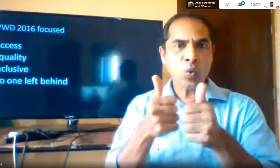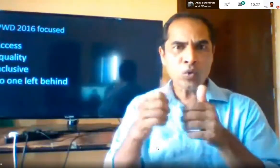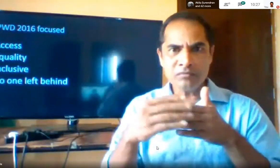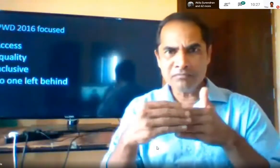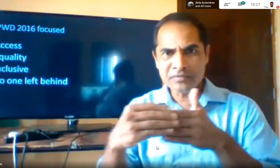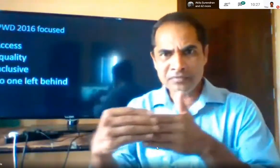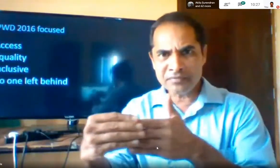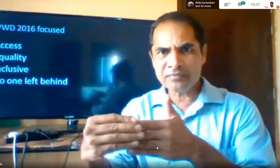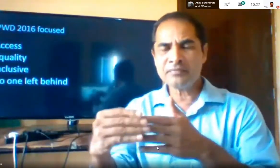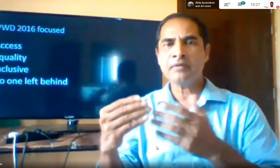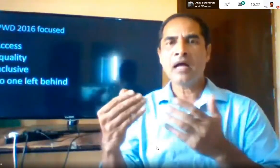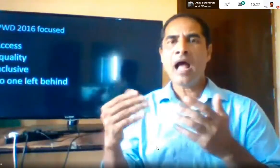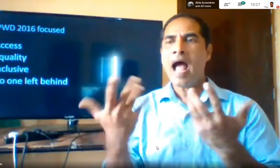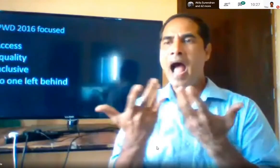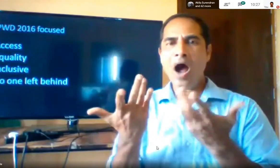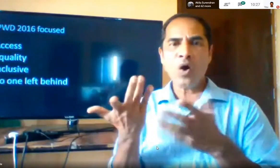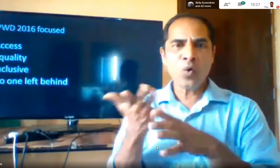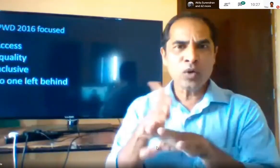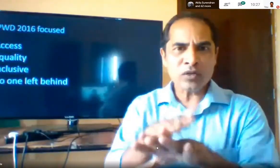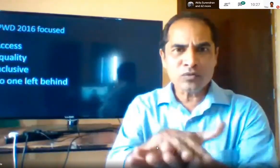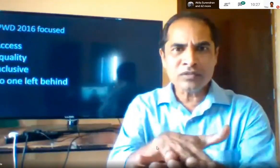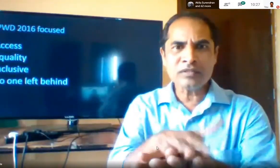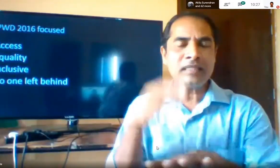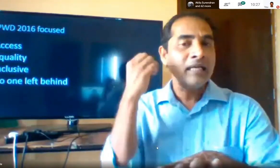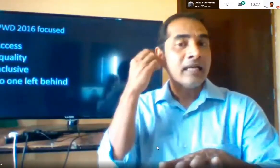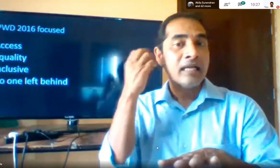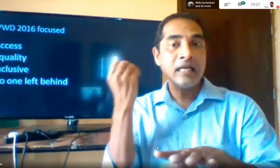social workers, so to lead them, to guide them.